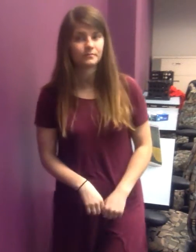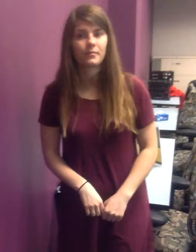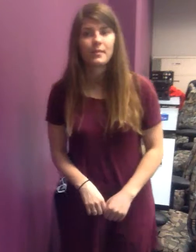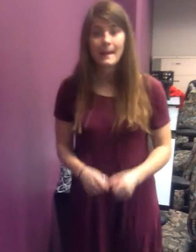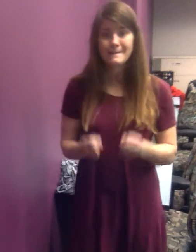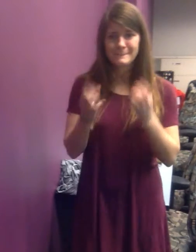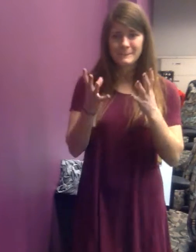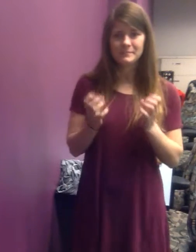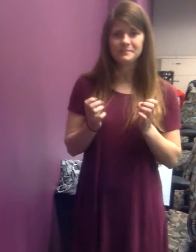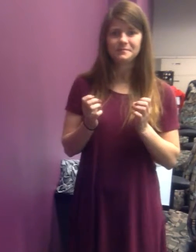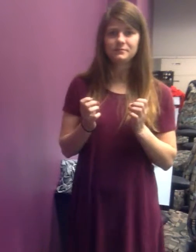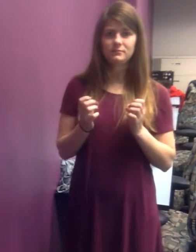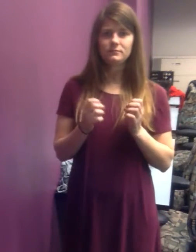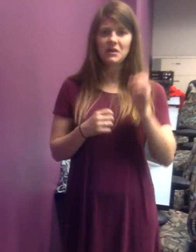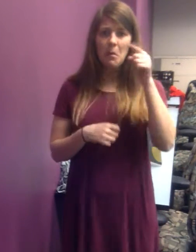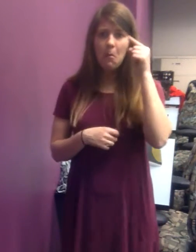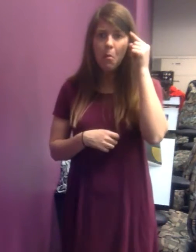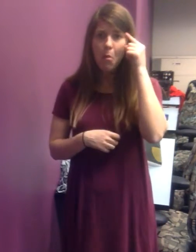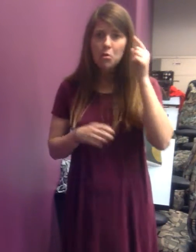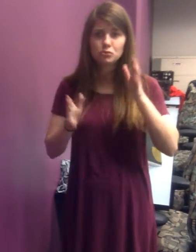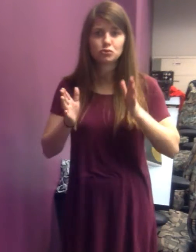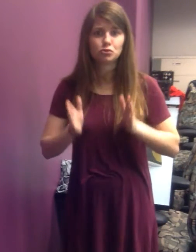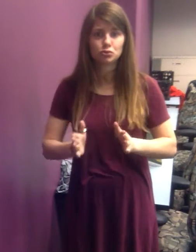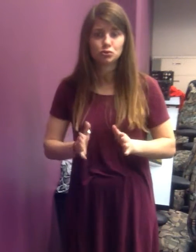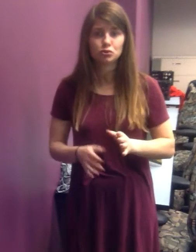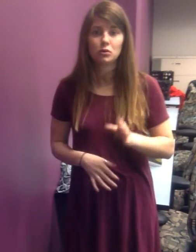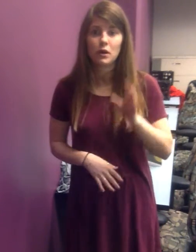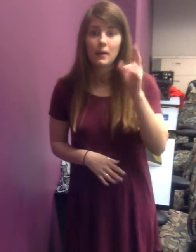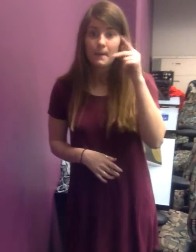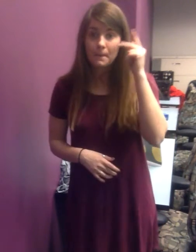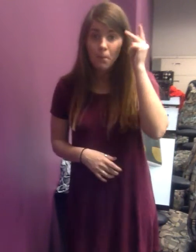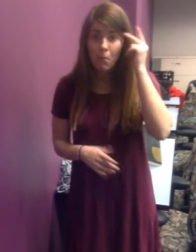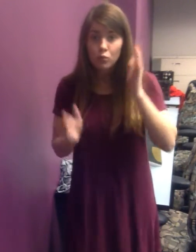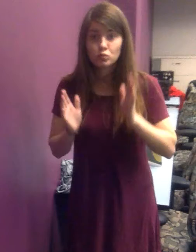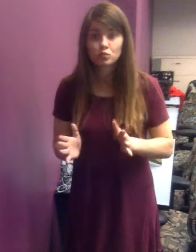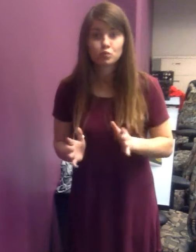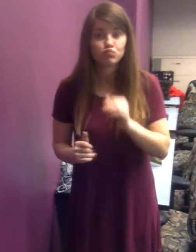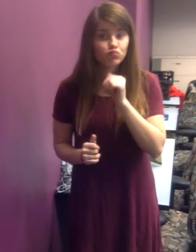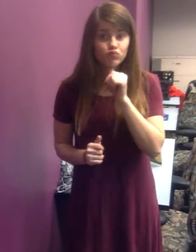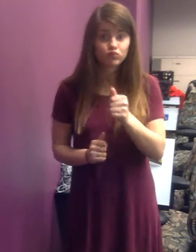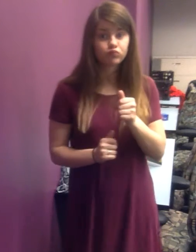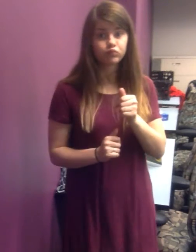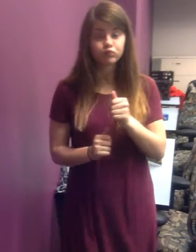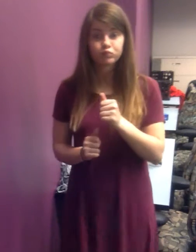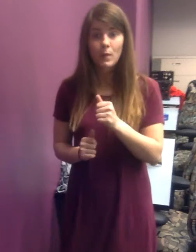House Committee on Global Warming. Why did you reach out only to Republicans? It's rare to find a Democrat who will outright,